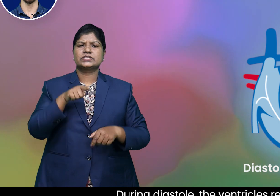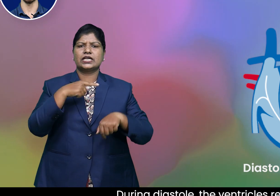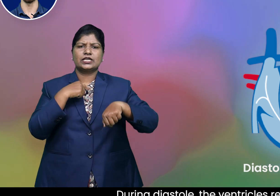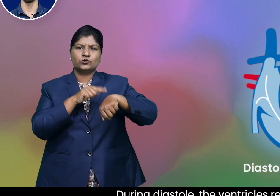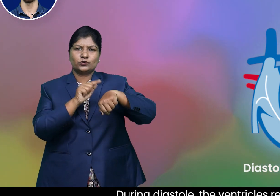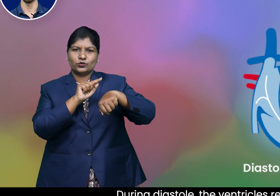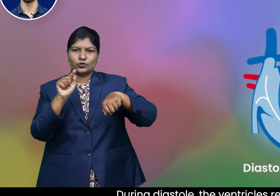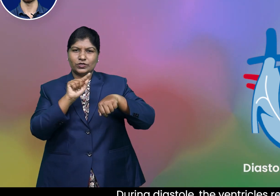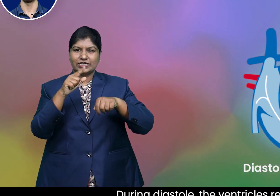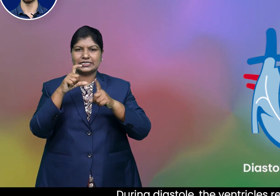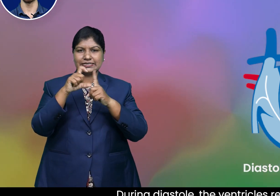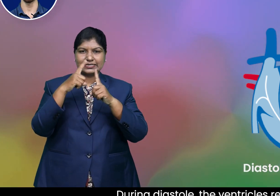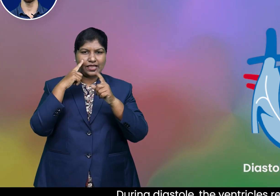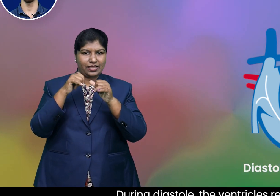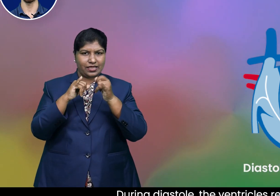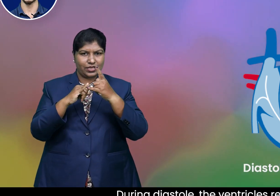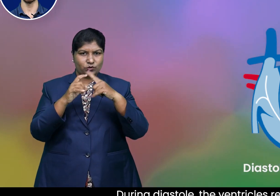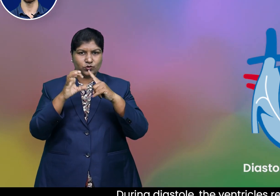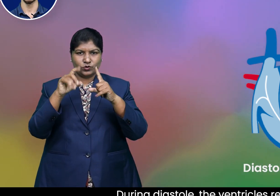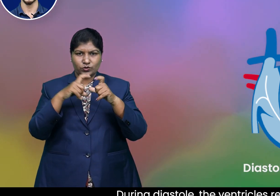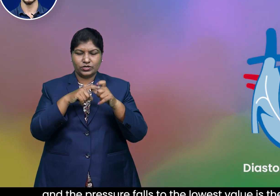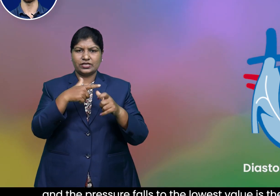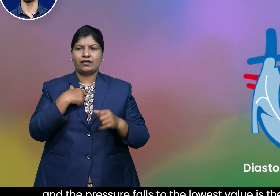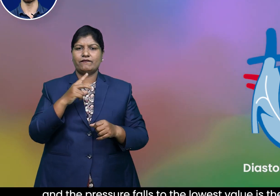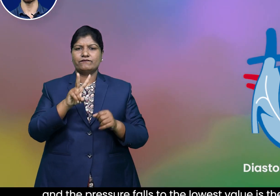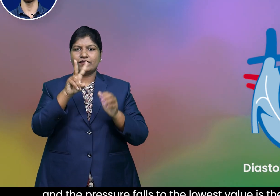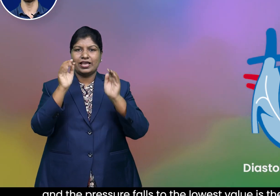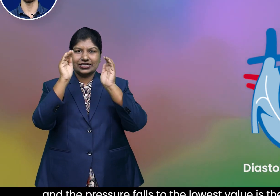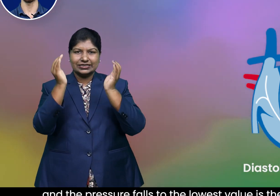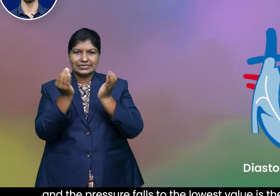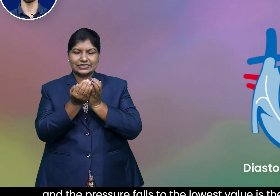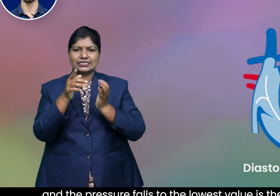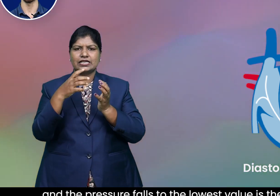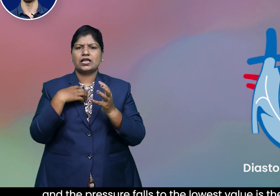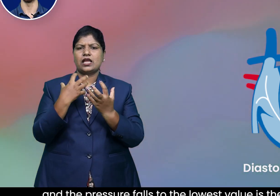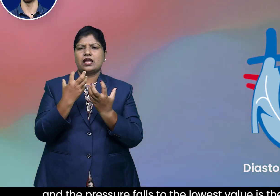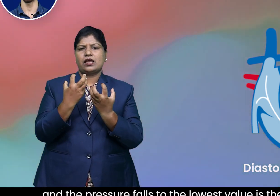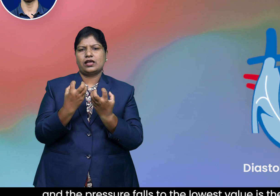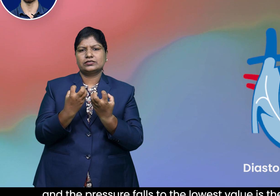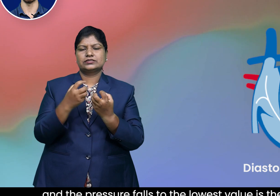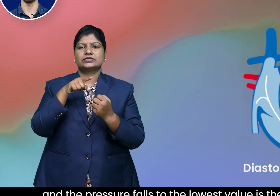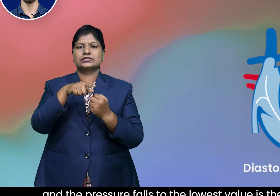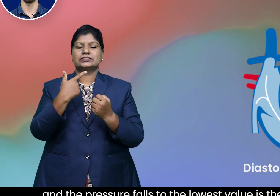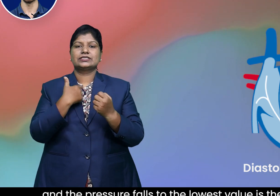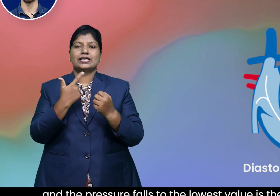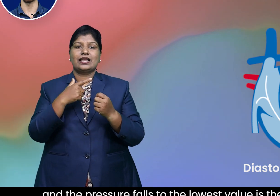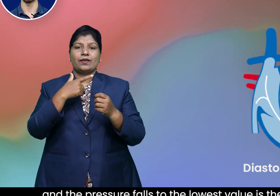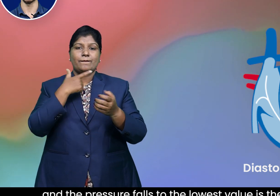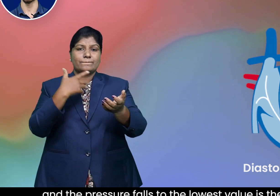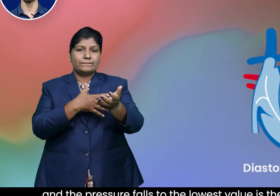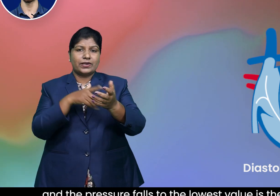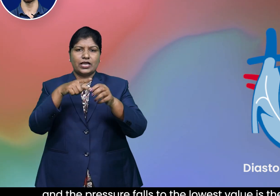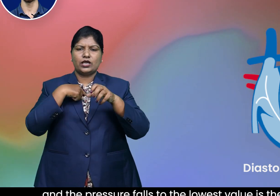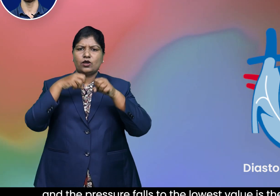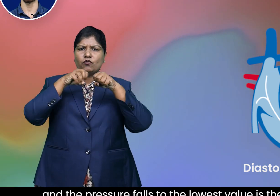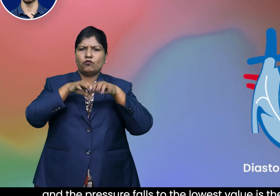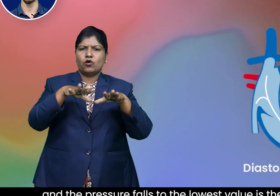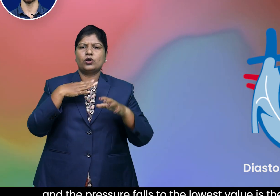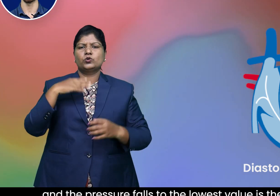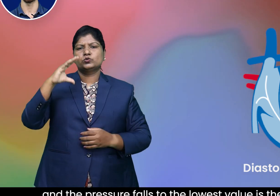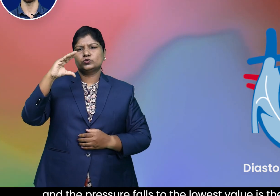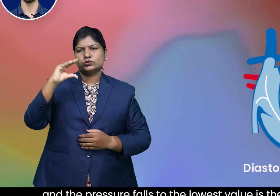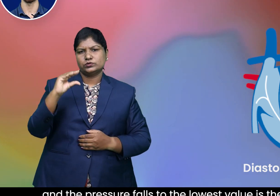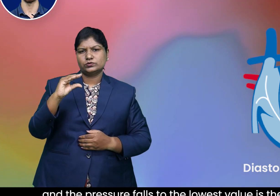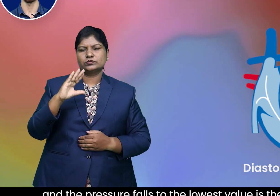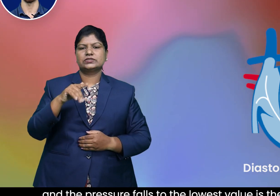During diastole, the ventricular relax and the pressure falls to the lowest value is the diastolic